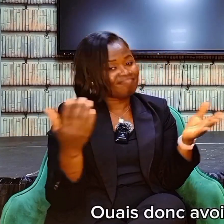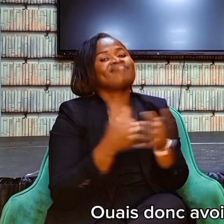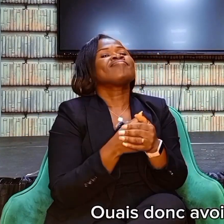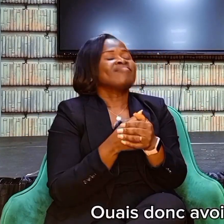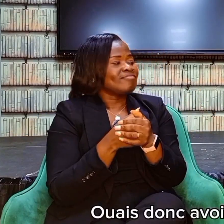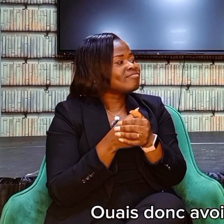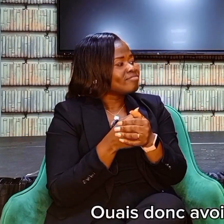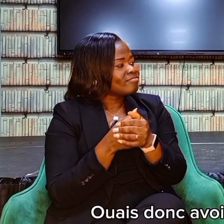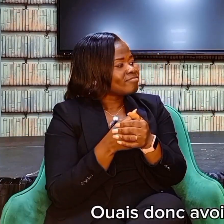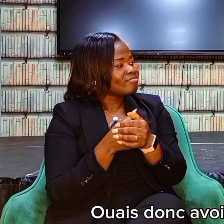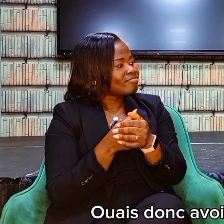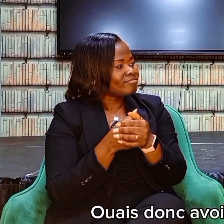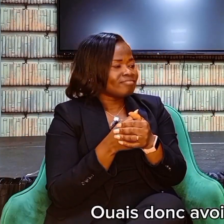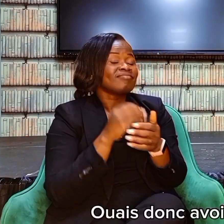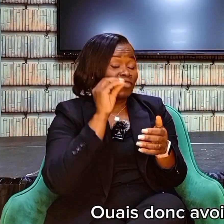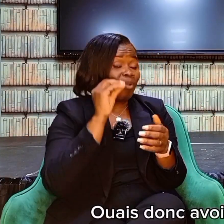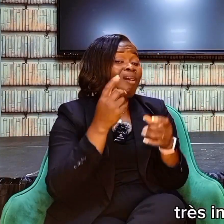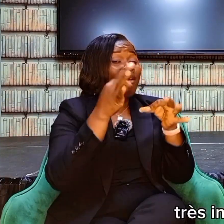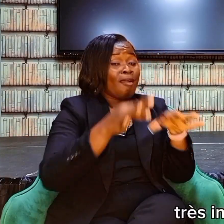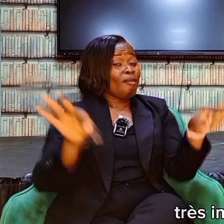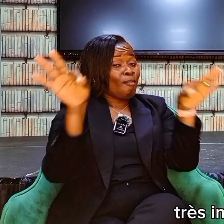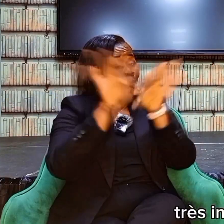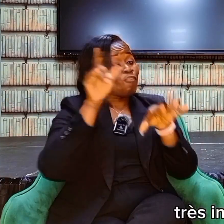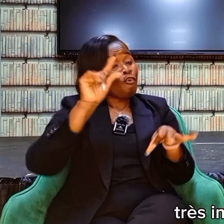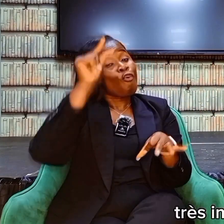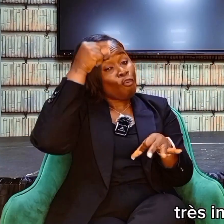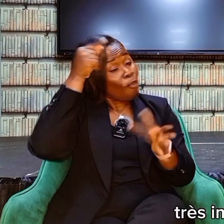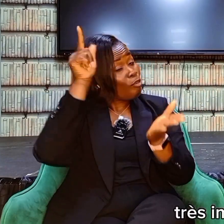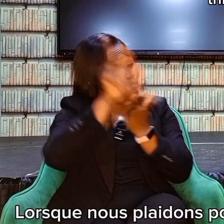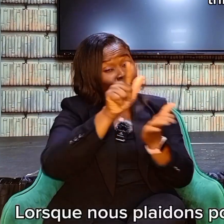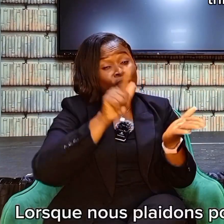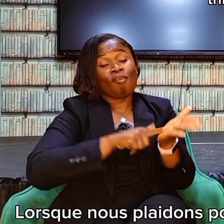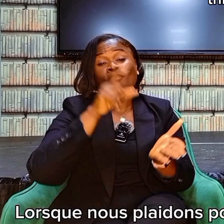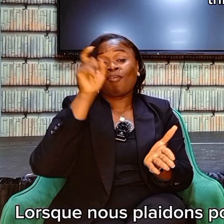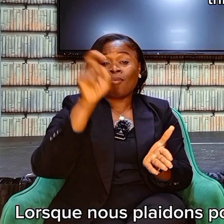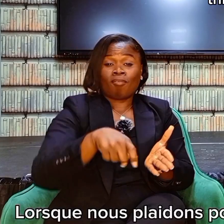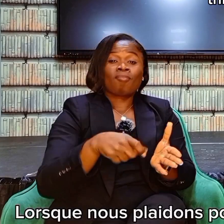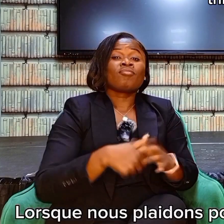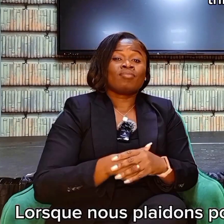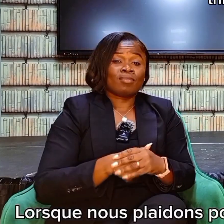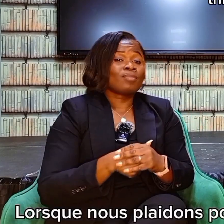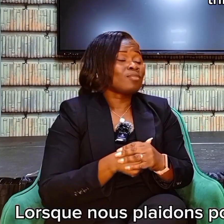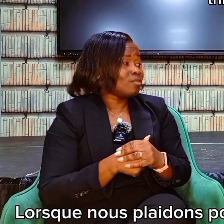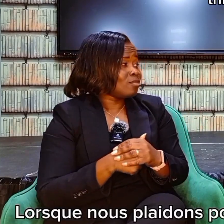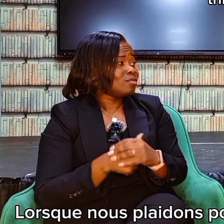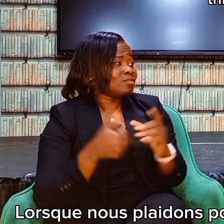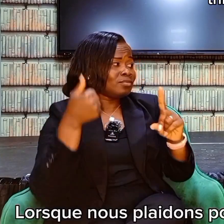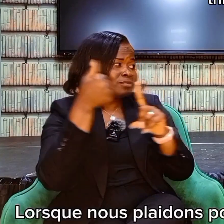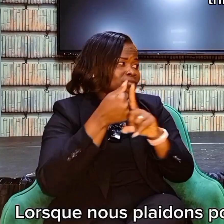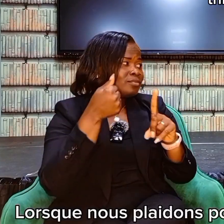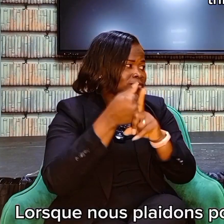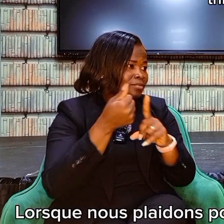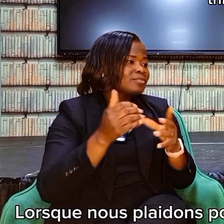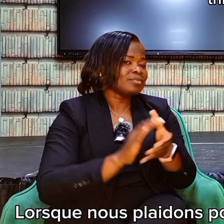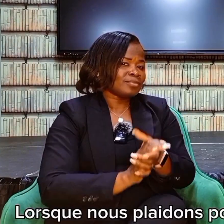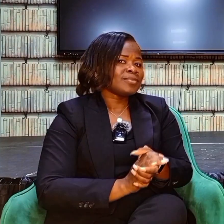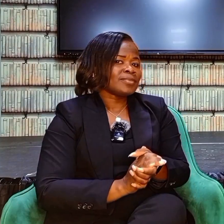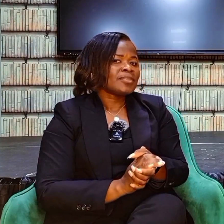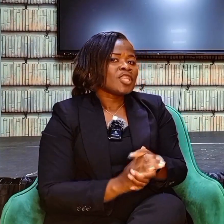Yeah. So a framework is very, very important when we are doing advocacy for some of these